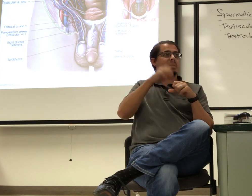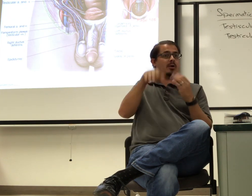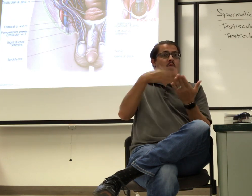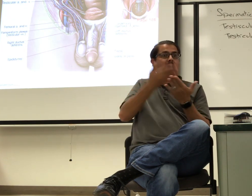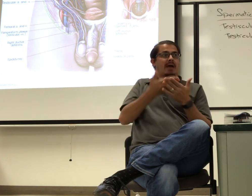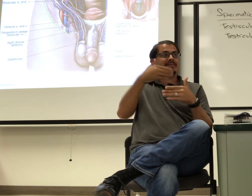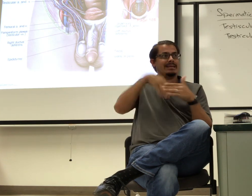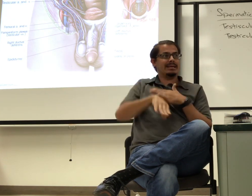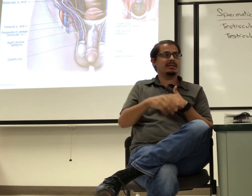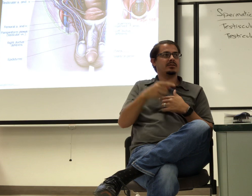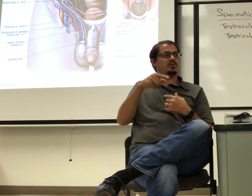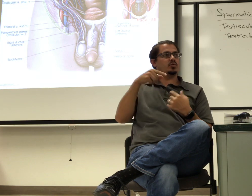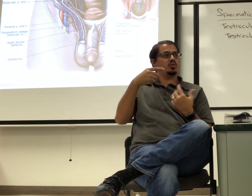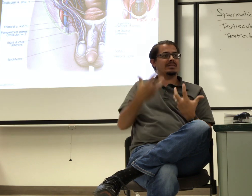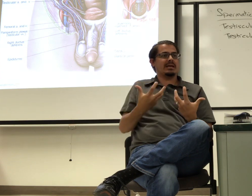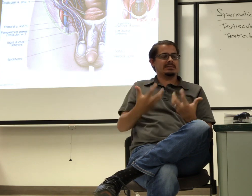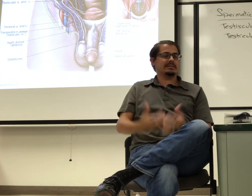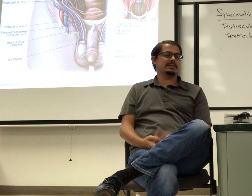testes.